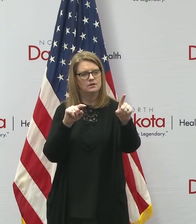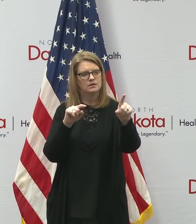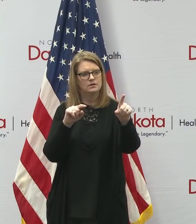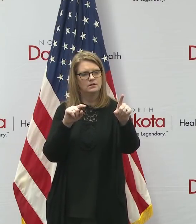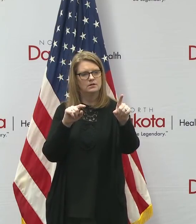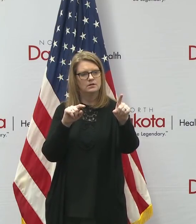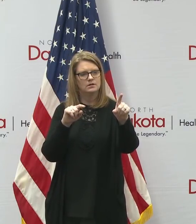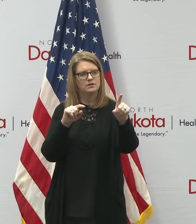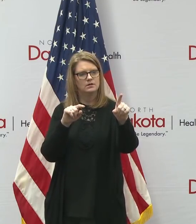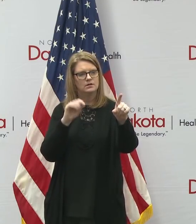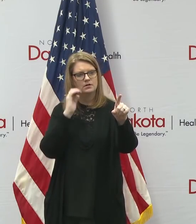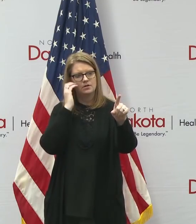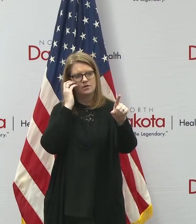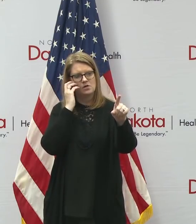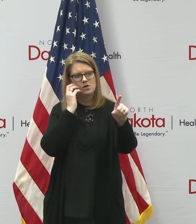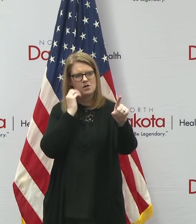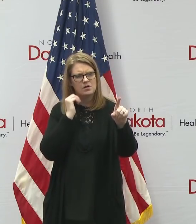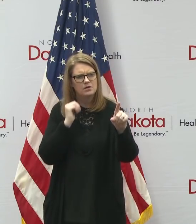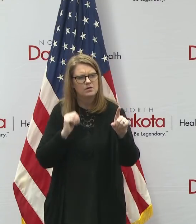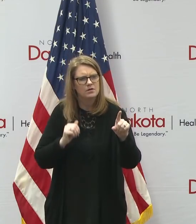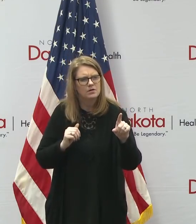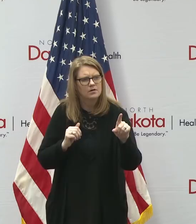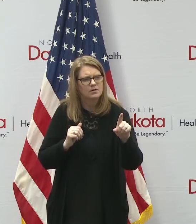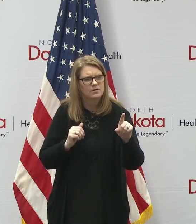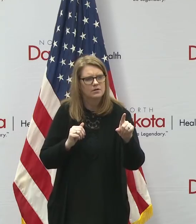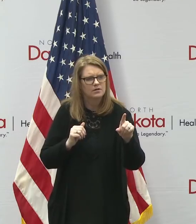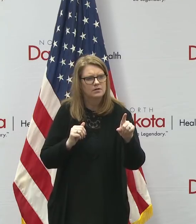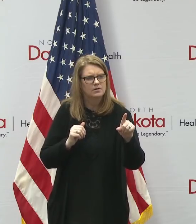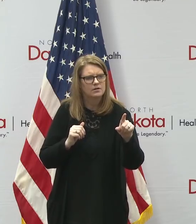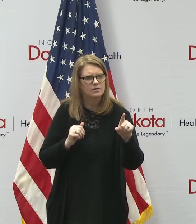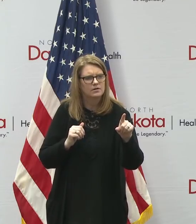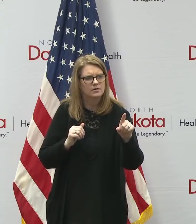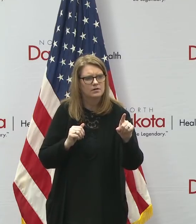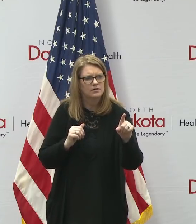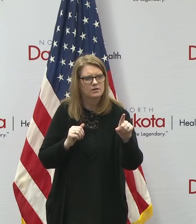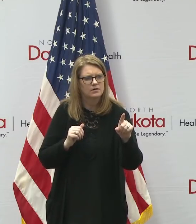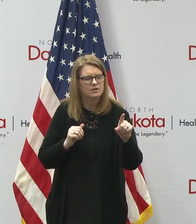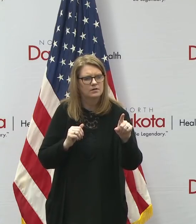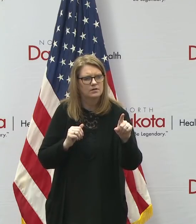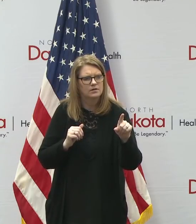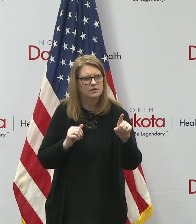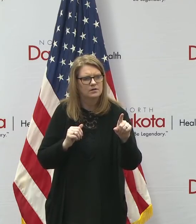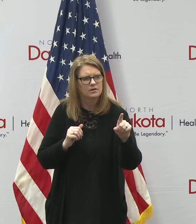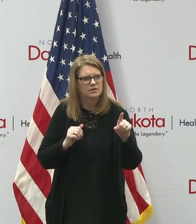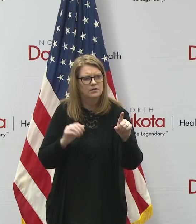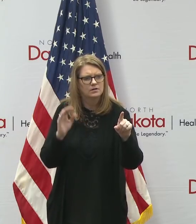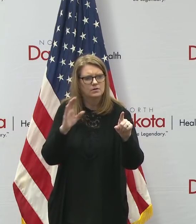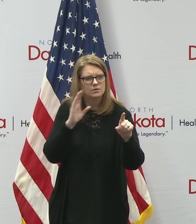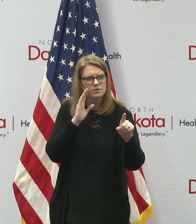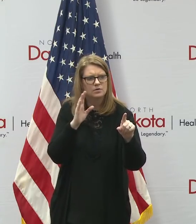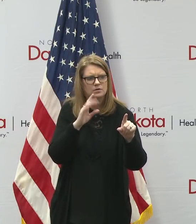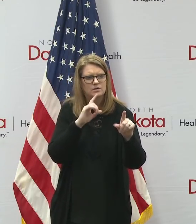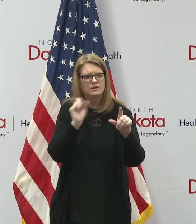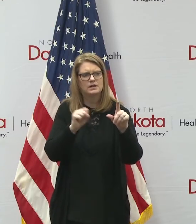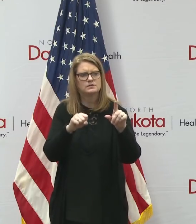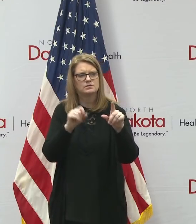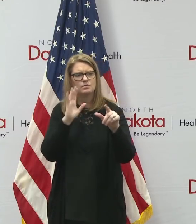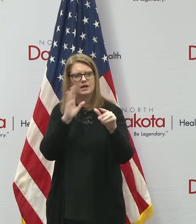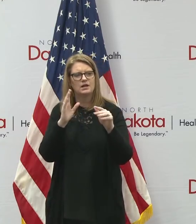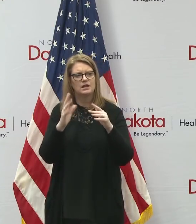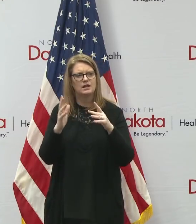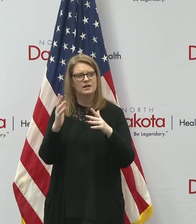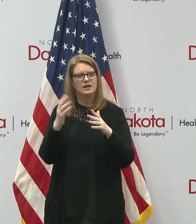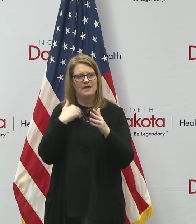or will there be a plan to try to get more ventilators in the state if you have to go to a Tier 3? Again, the answer is yes.